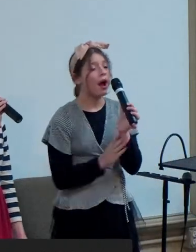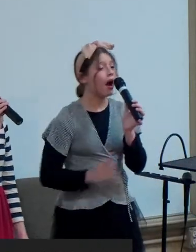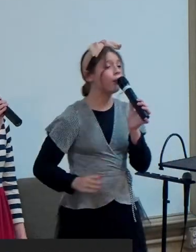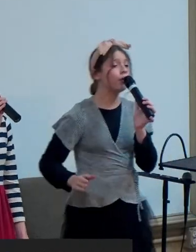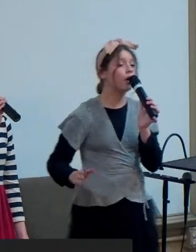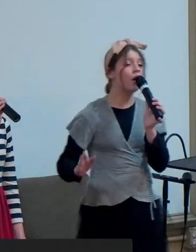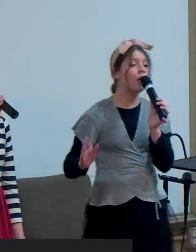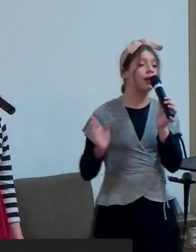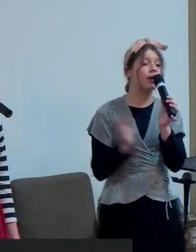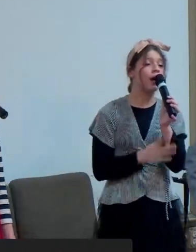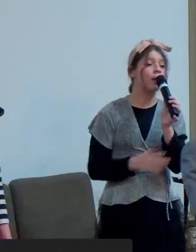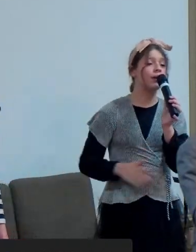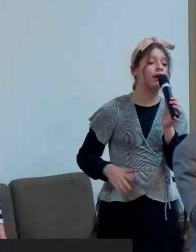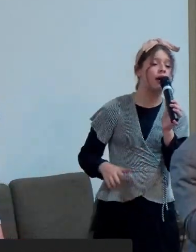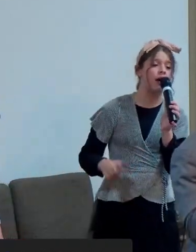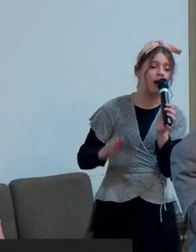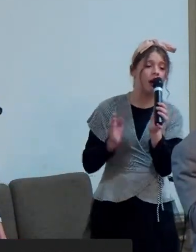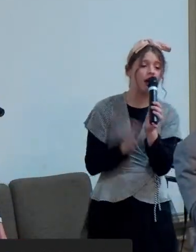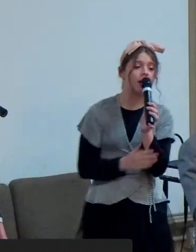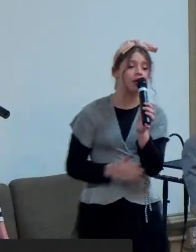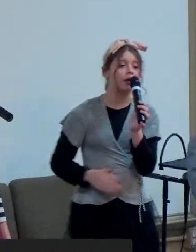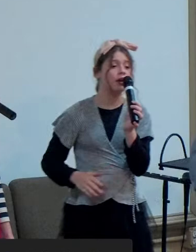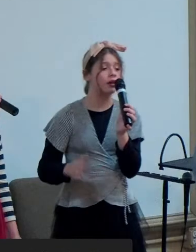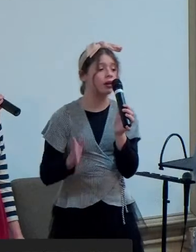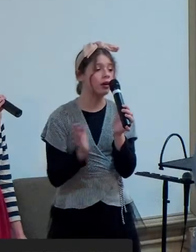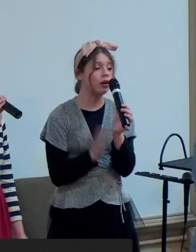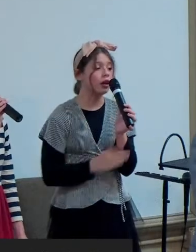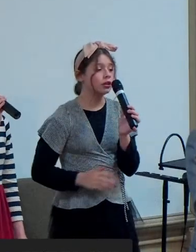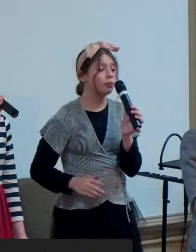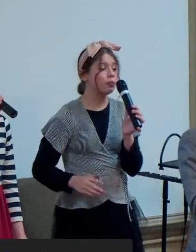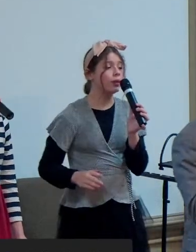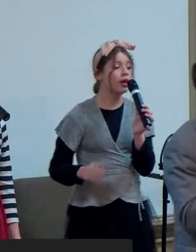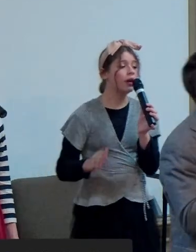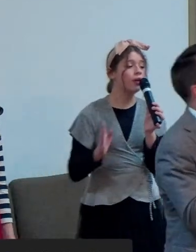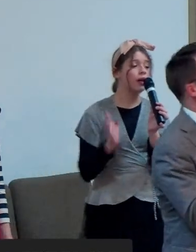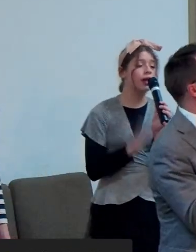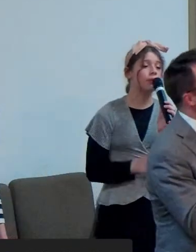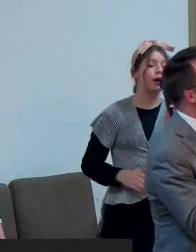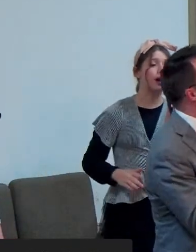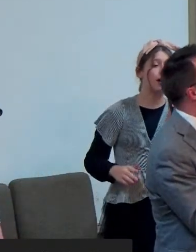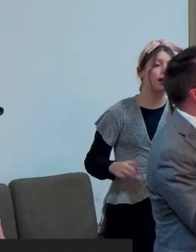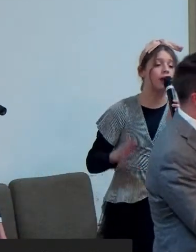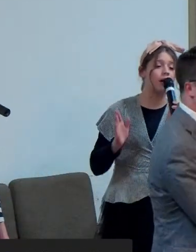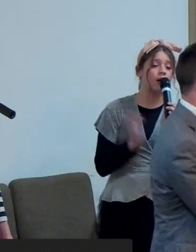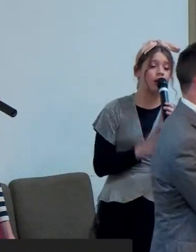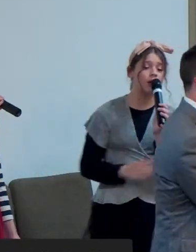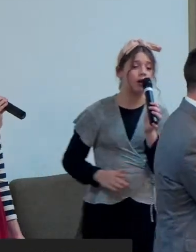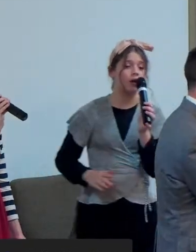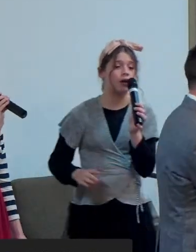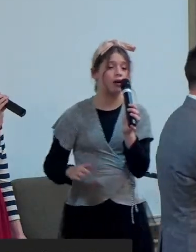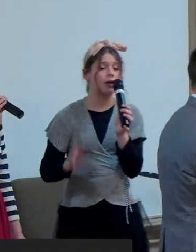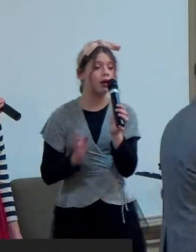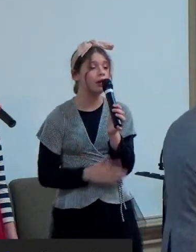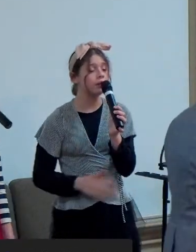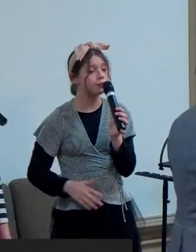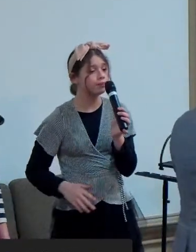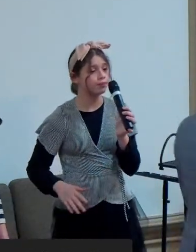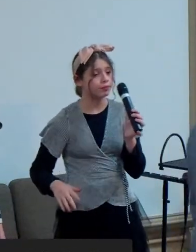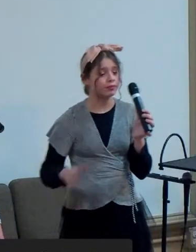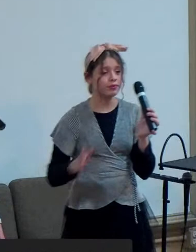hey, I'm going up yonder to be with my